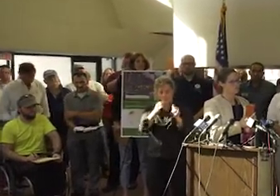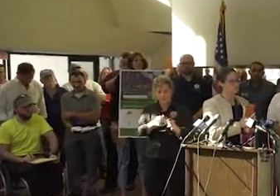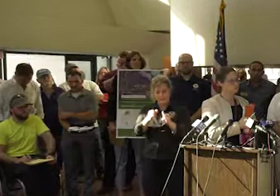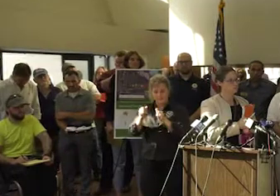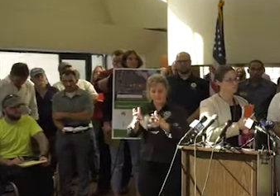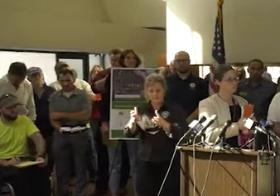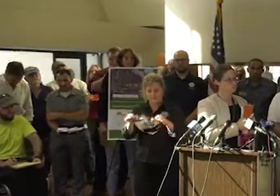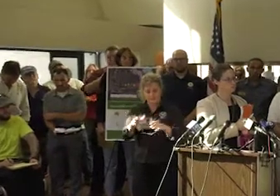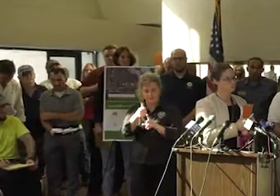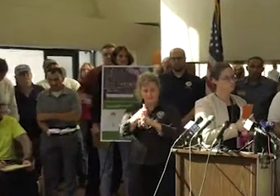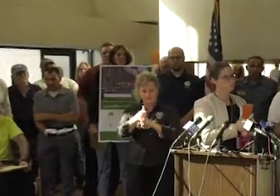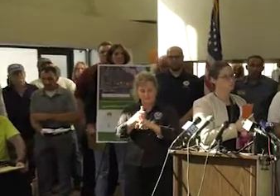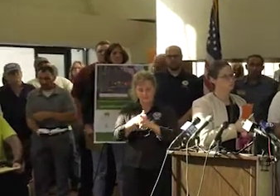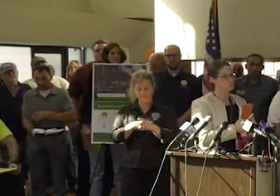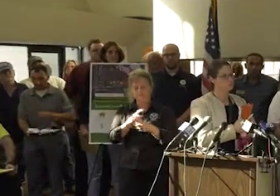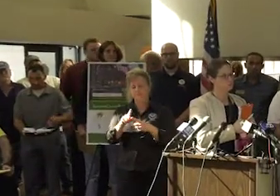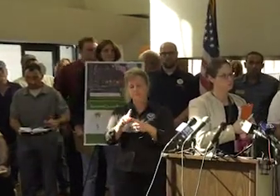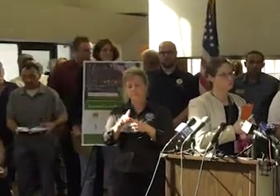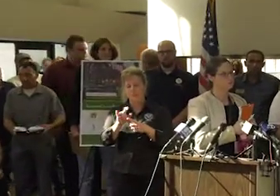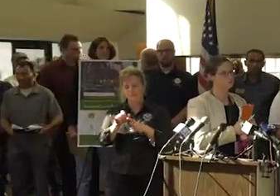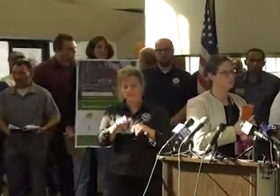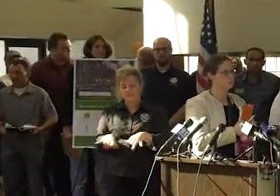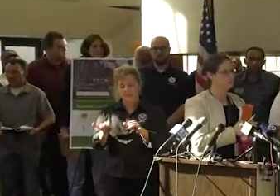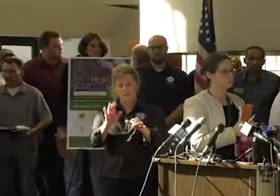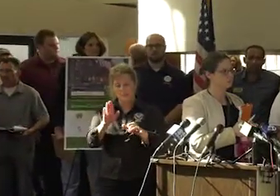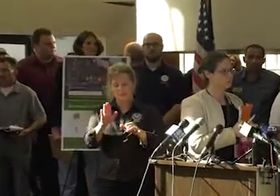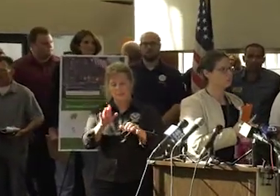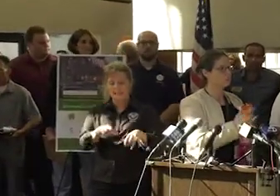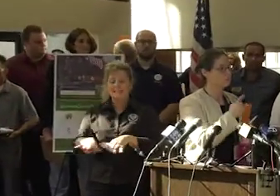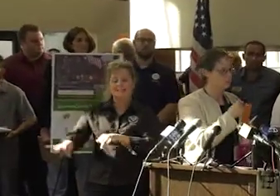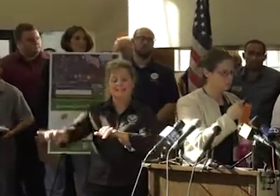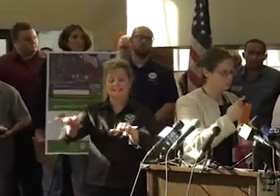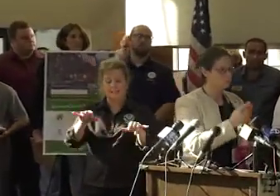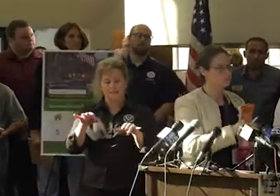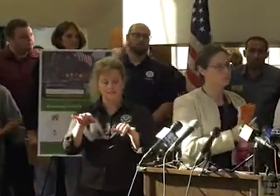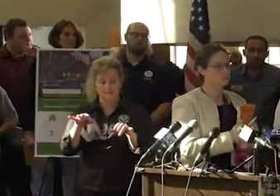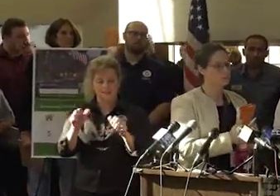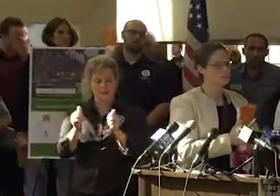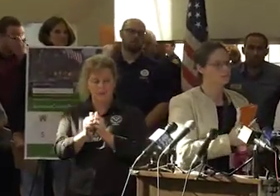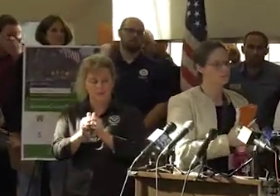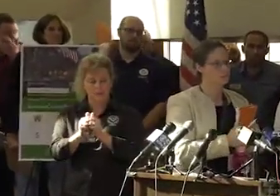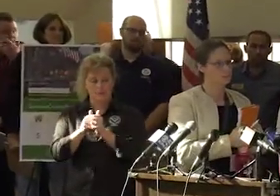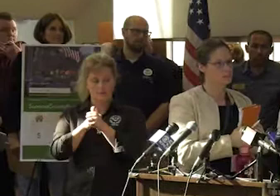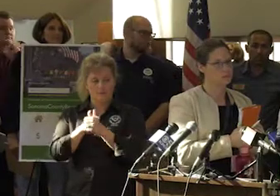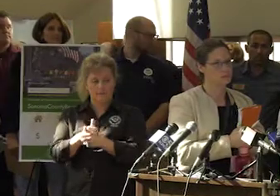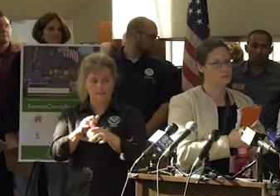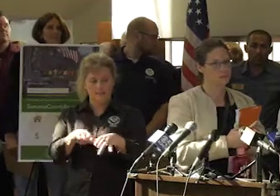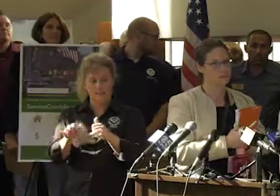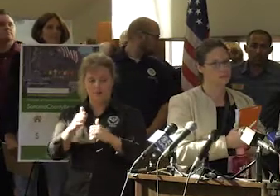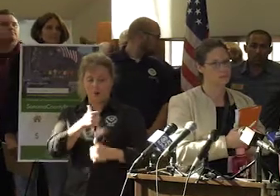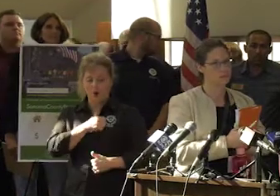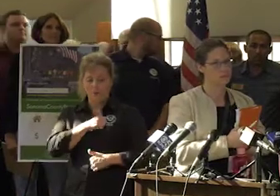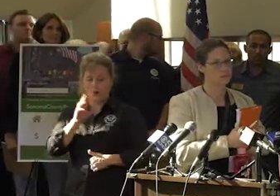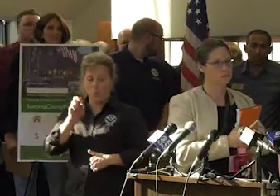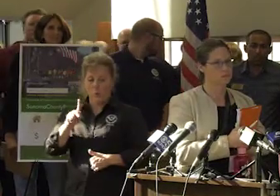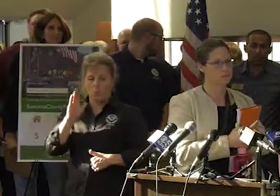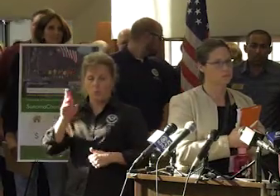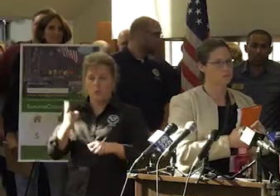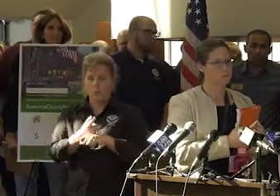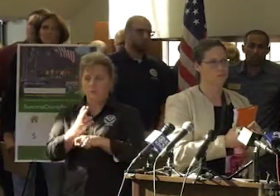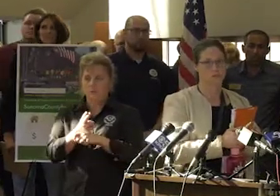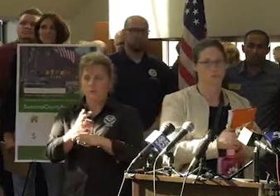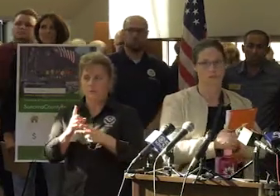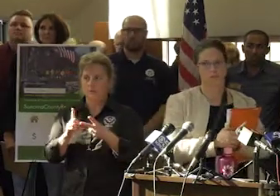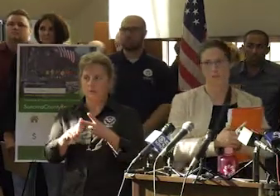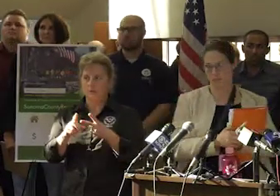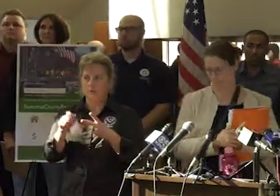individuals who want to do it themselves. And those standards are going to be consistent with the standards that the Army Corps will be using. So let me let the Army